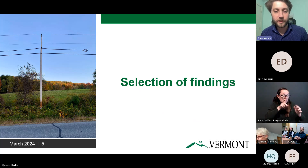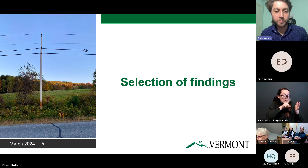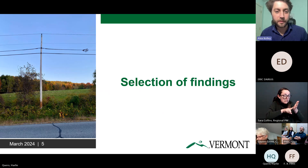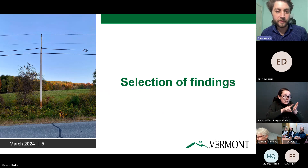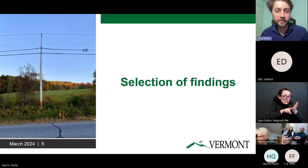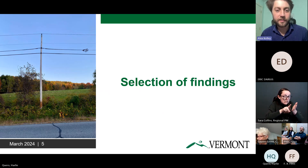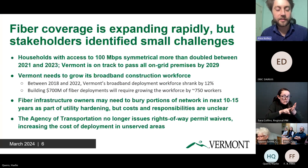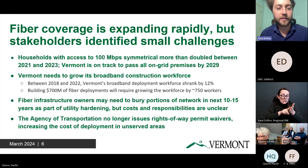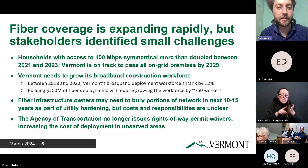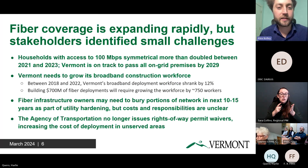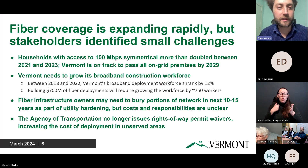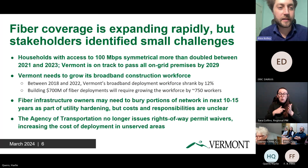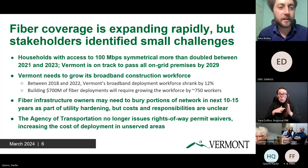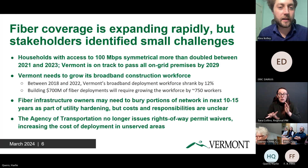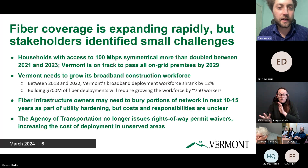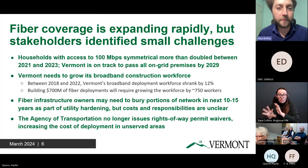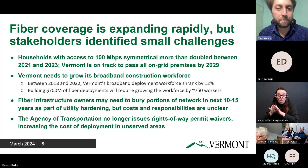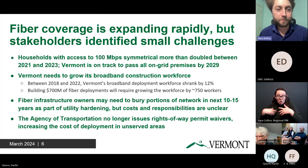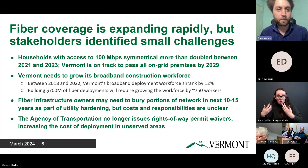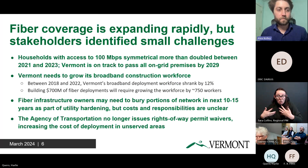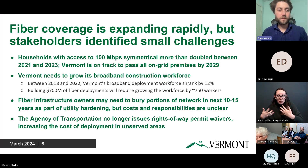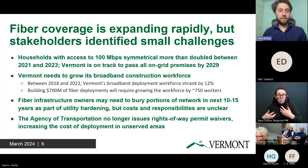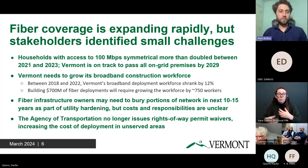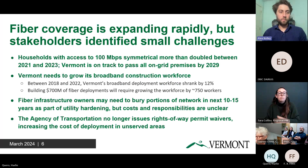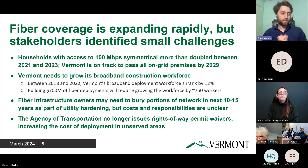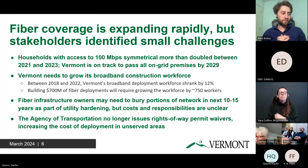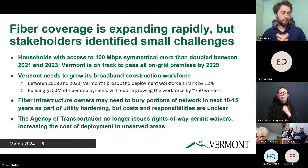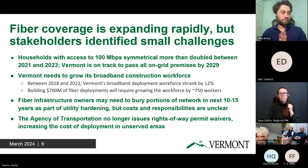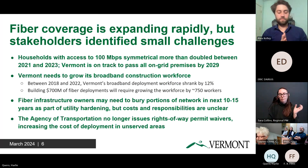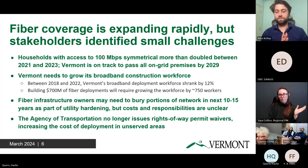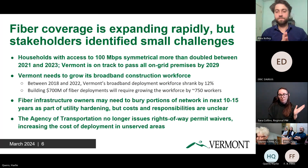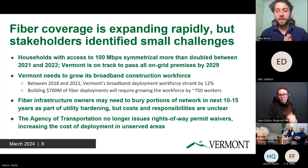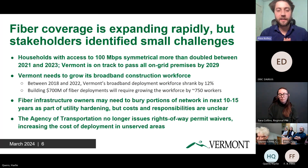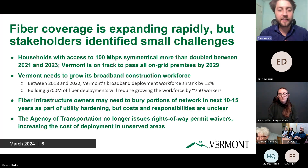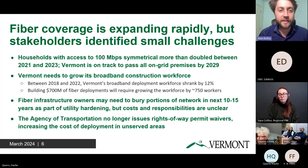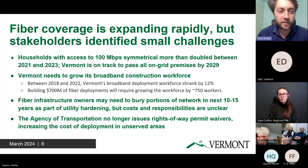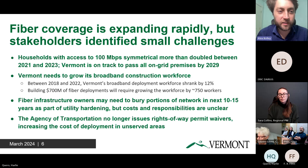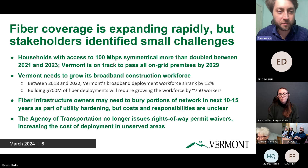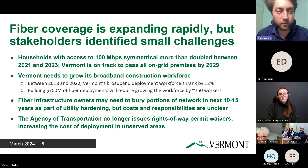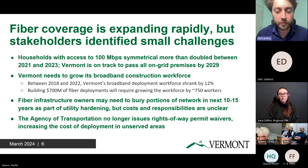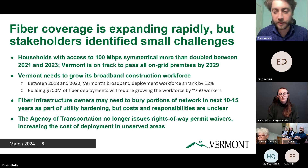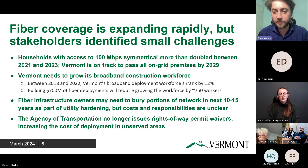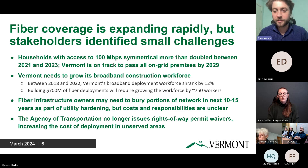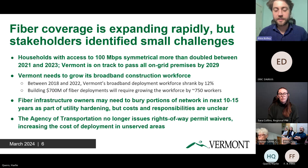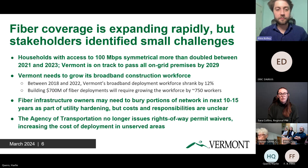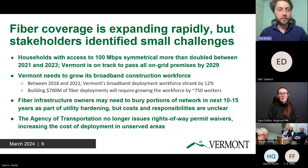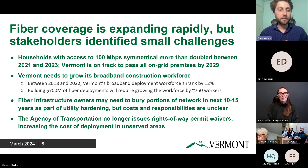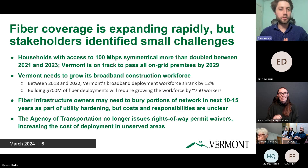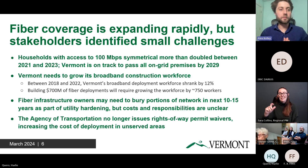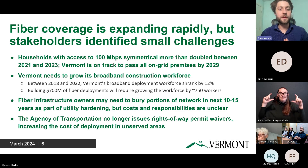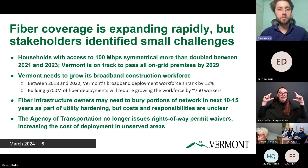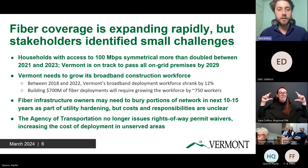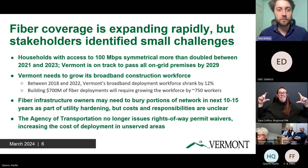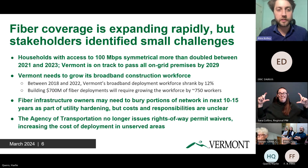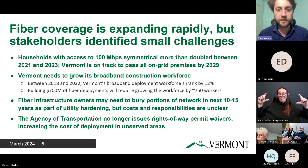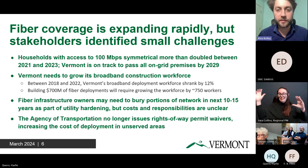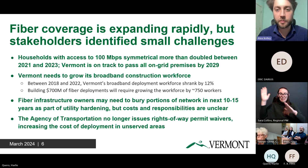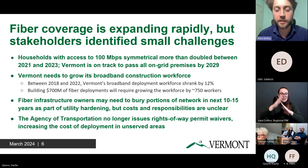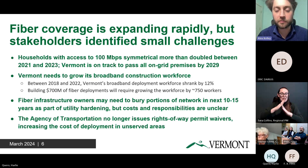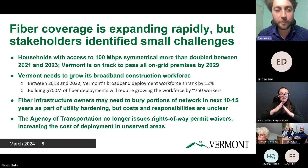one more slide, please. The headline here is probably obvious to everyone in the room.